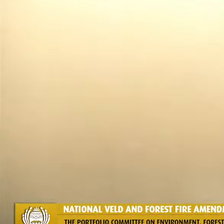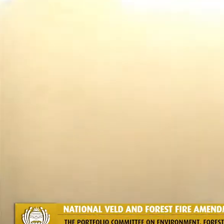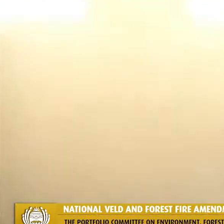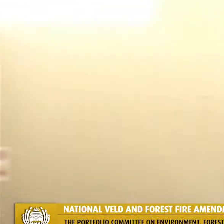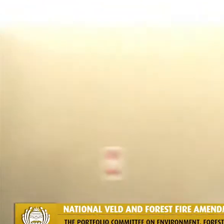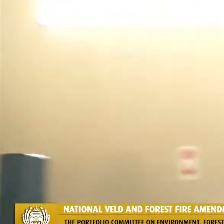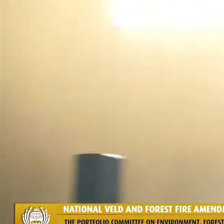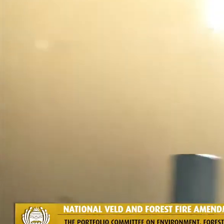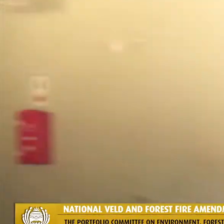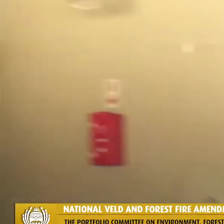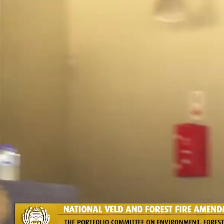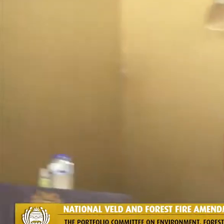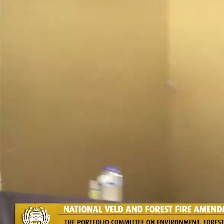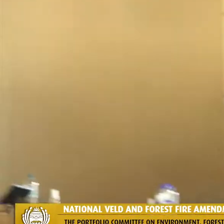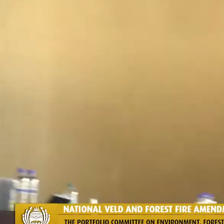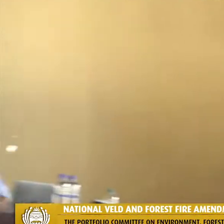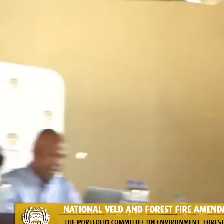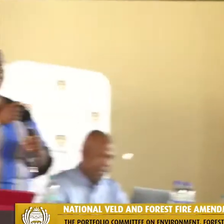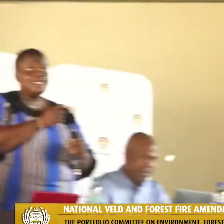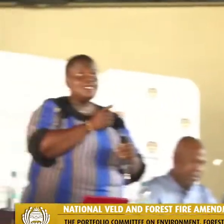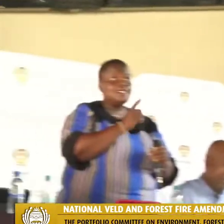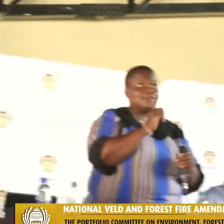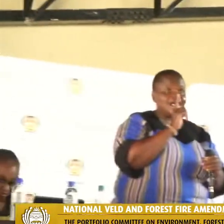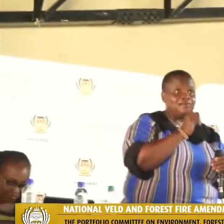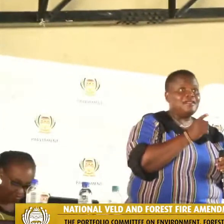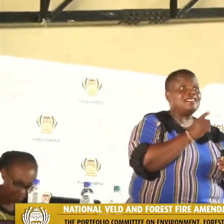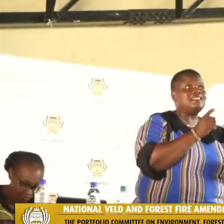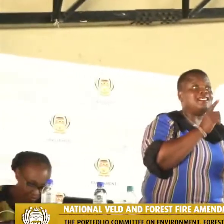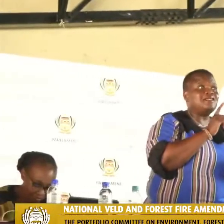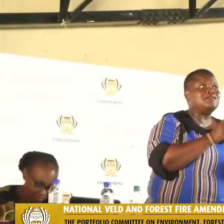Ha o tla o le thari.